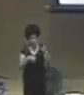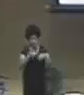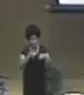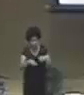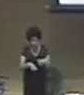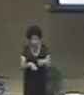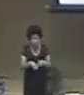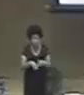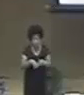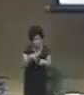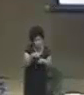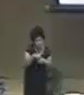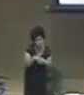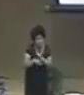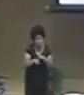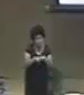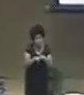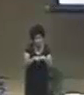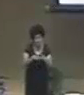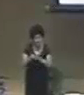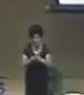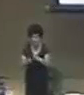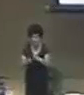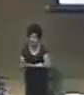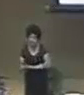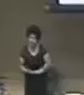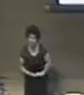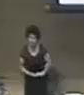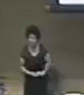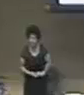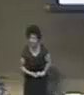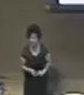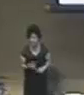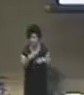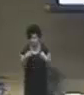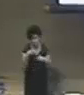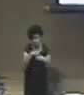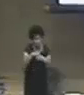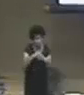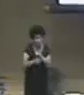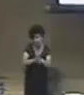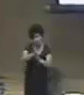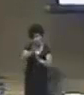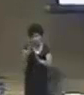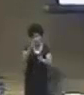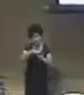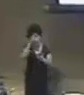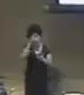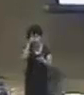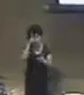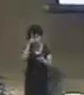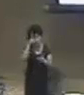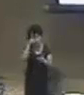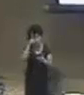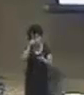part of a learning community, because ultimately that's what we are. We're part of the higher education learning community worldwide. We are not